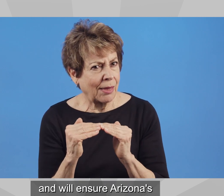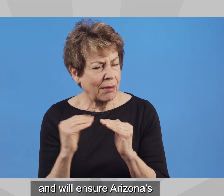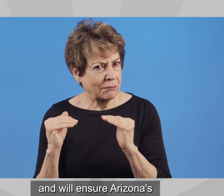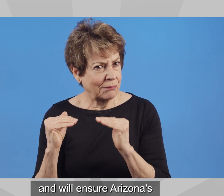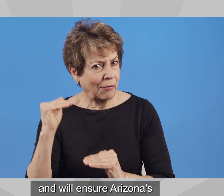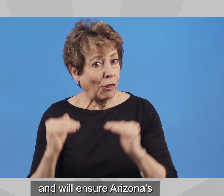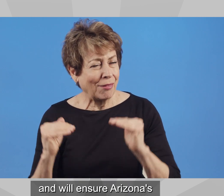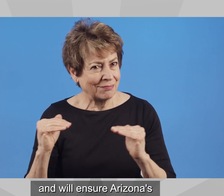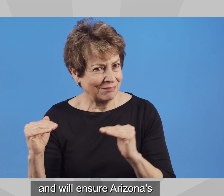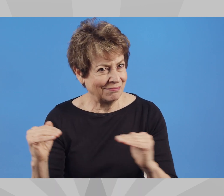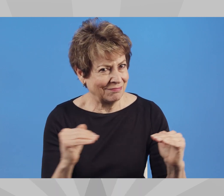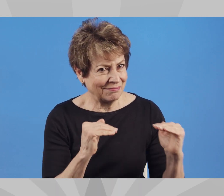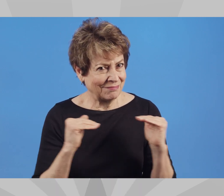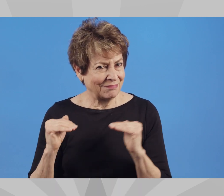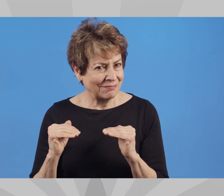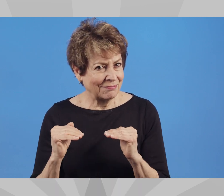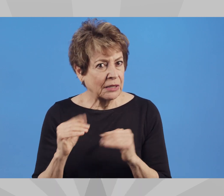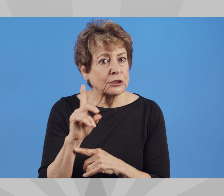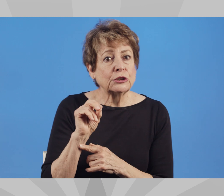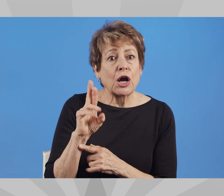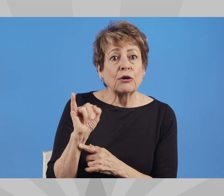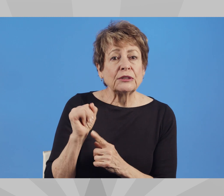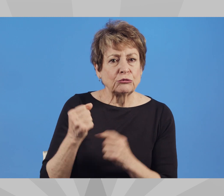are fair and equitable.